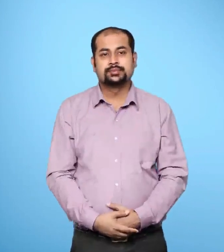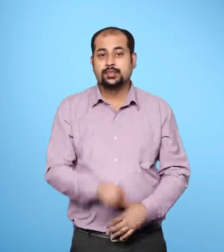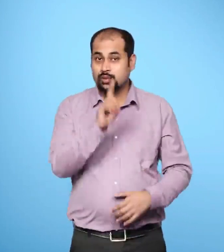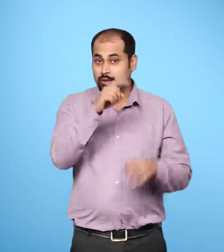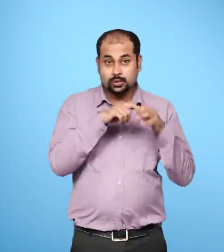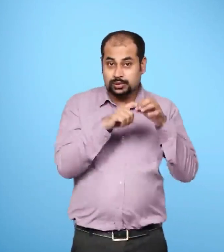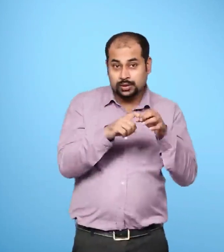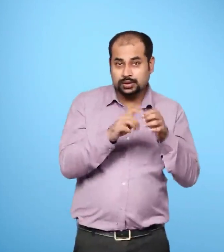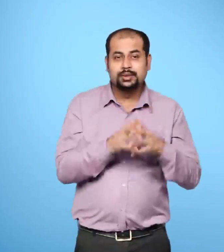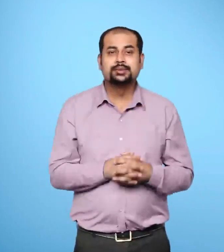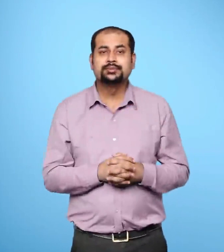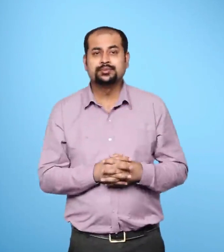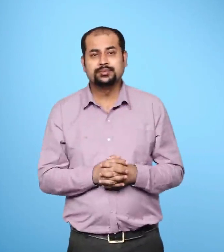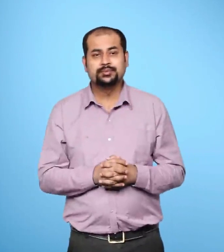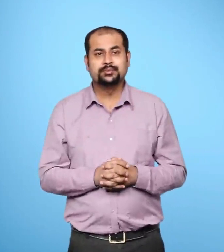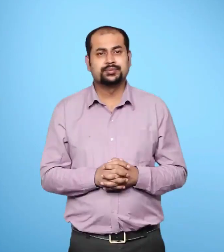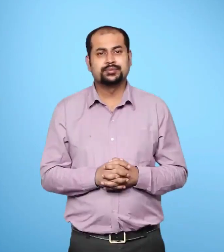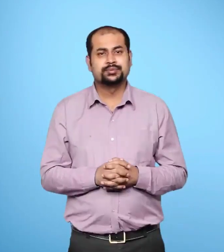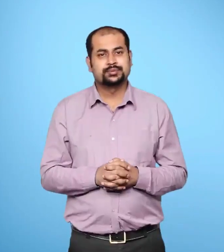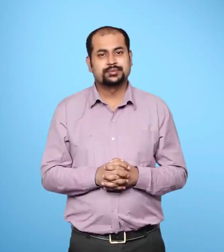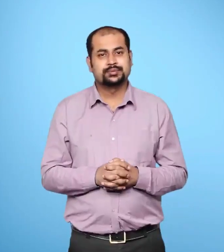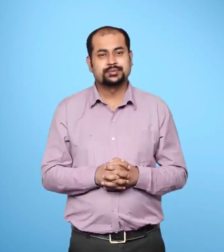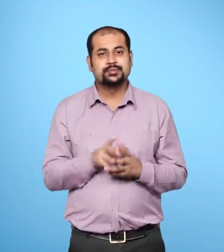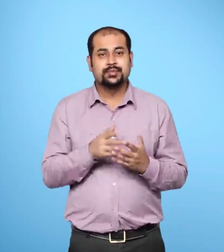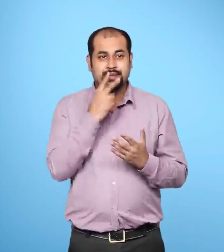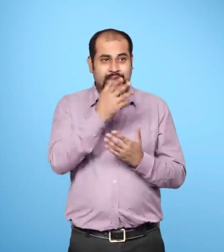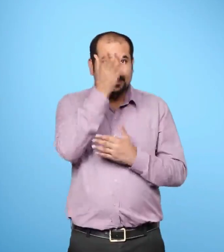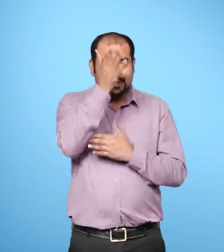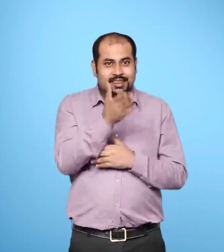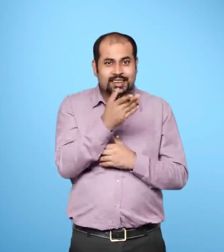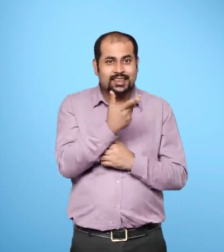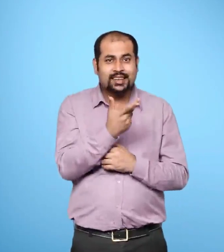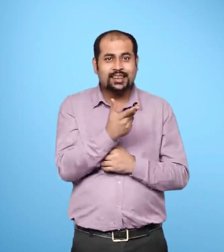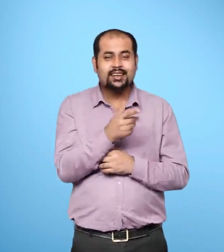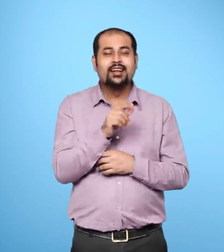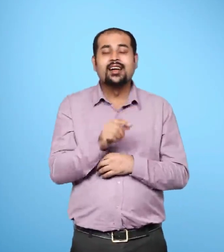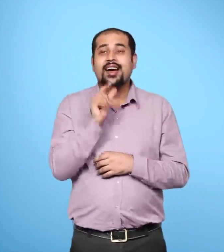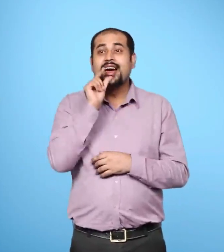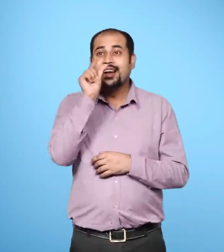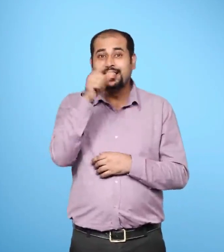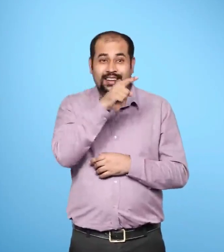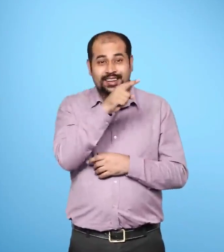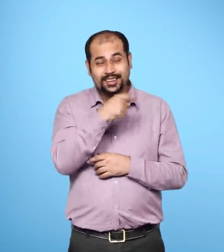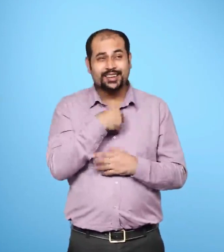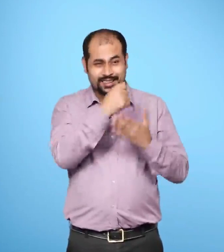Part 1. Question. Can you do this without uncle's help?